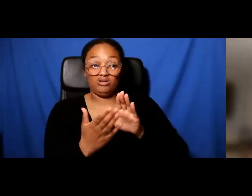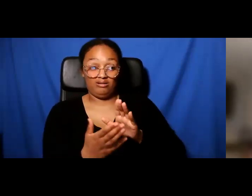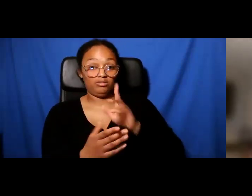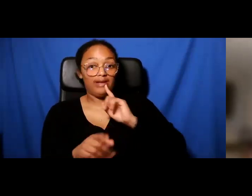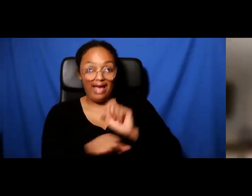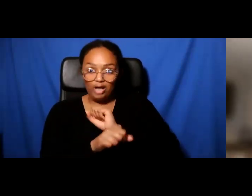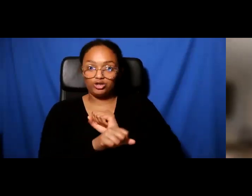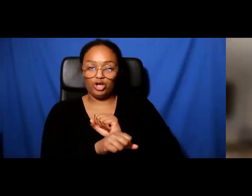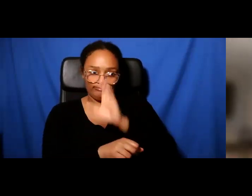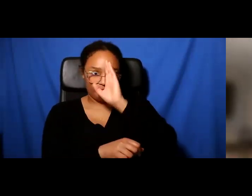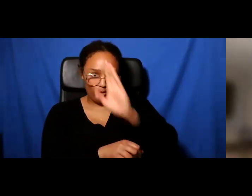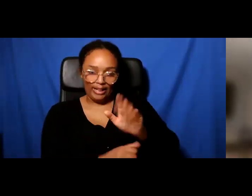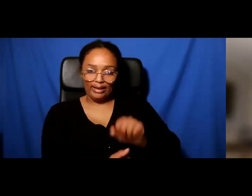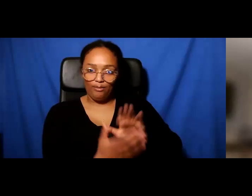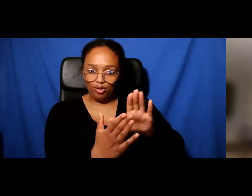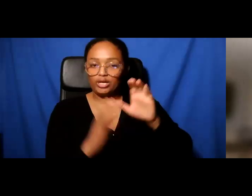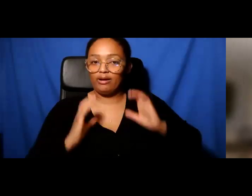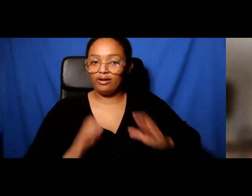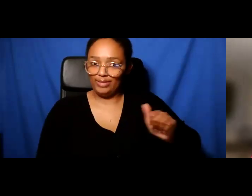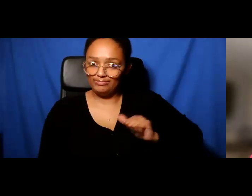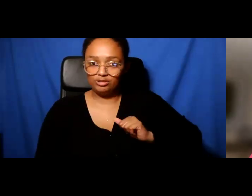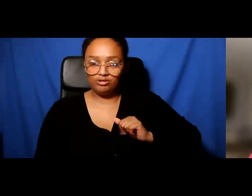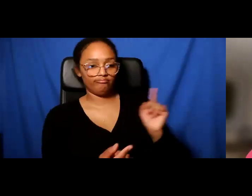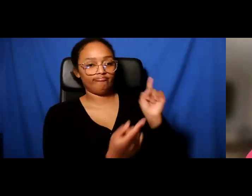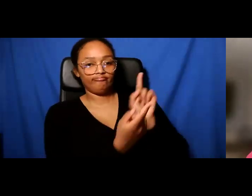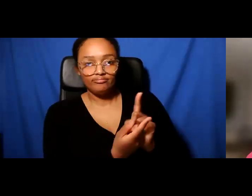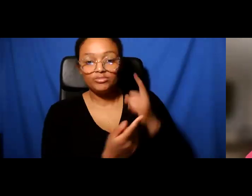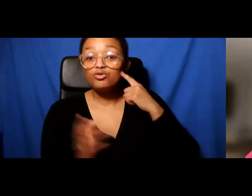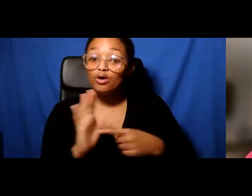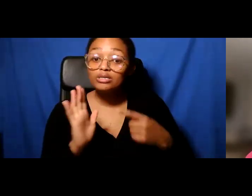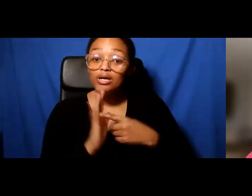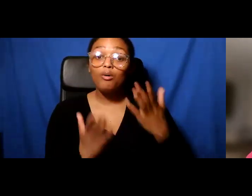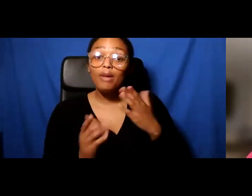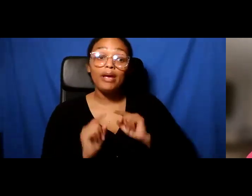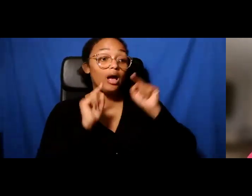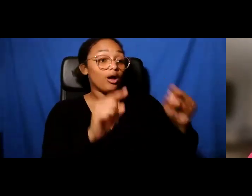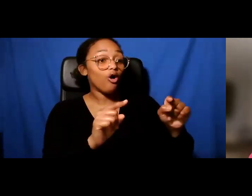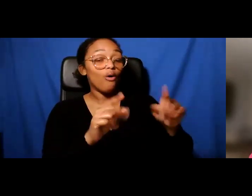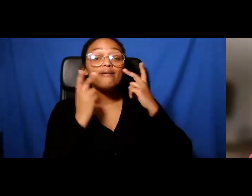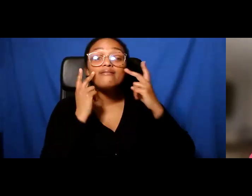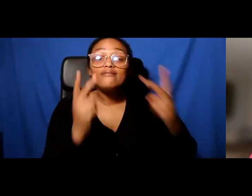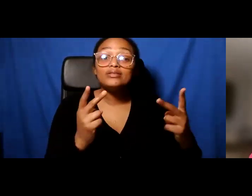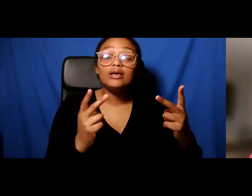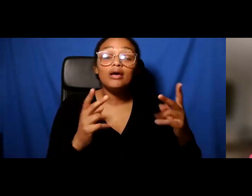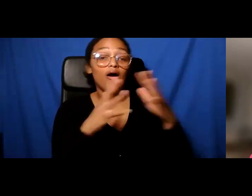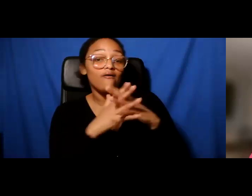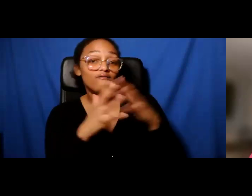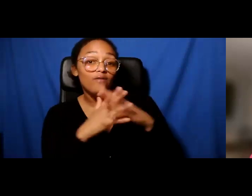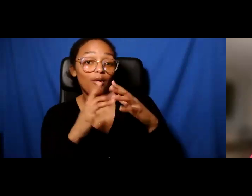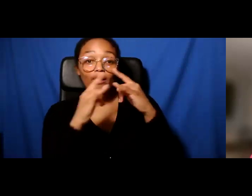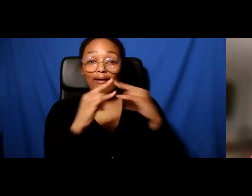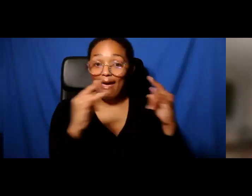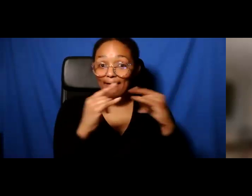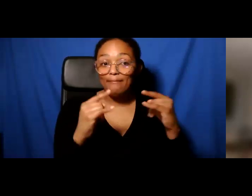right. So an experience that I may do is go to a football camp where there's tons of football players, hot and sweaty